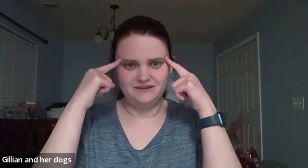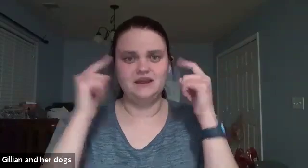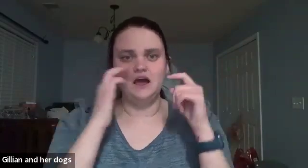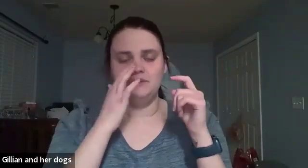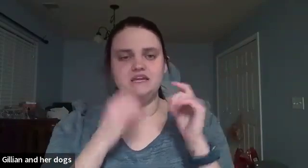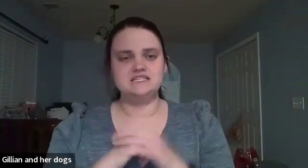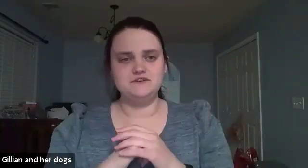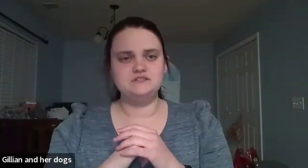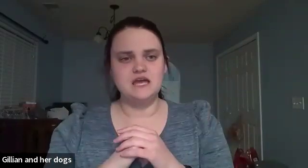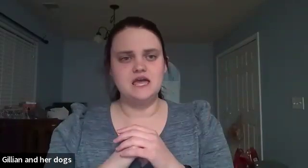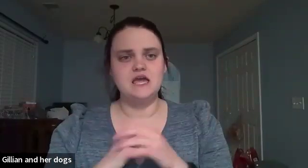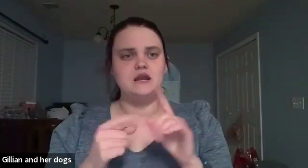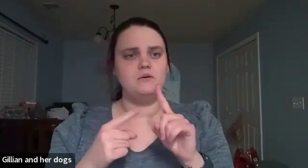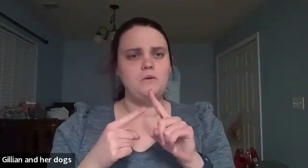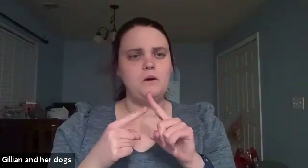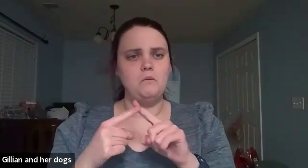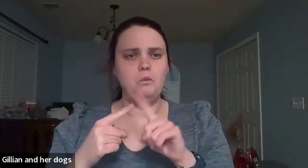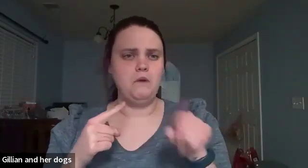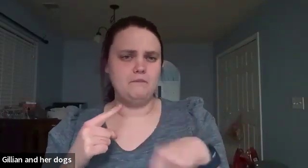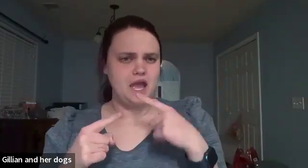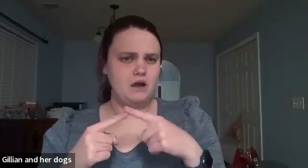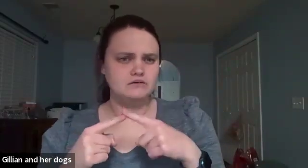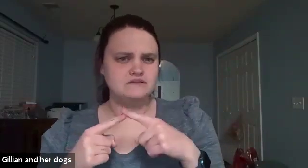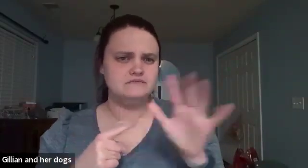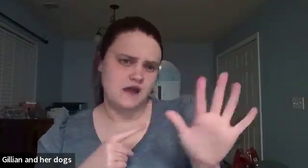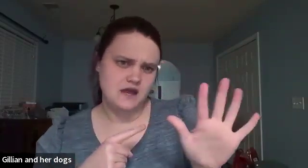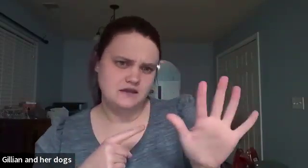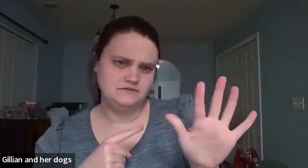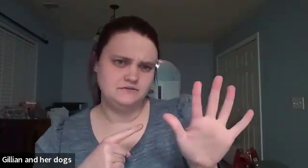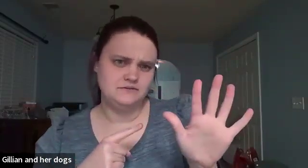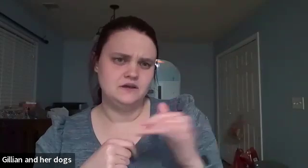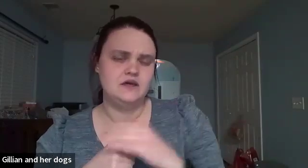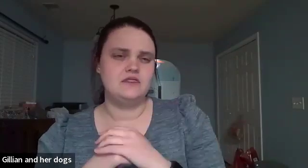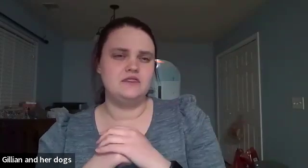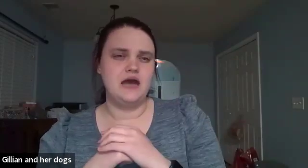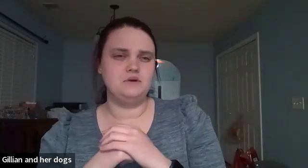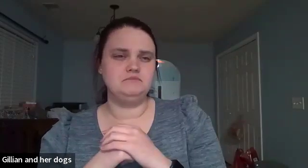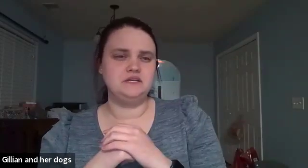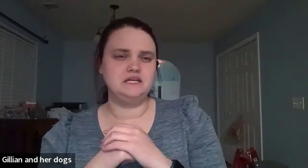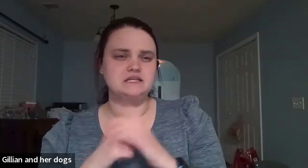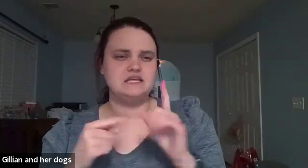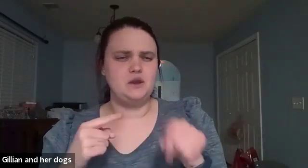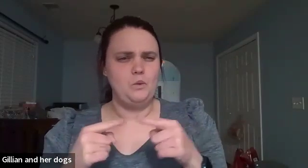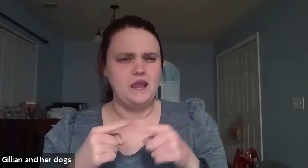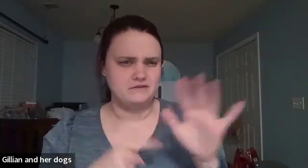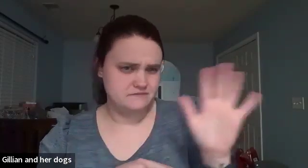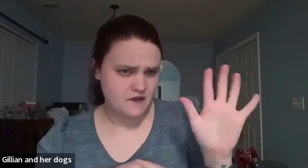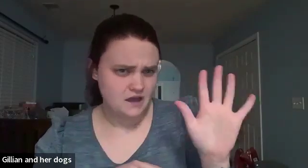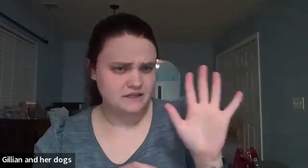in. Because if you said about 5, that would be saying when, 5.